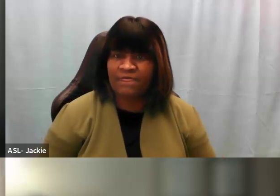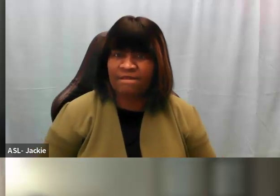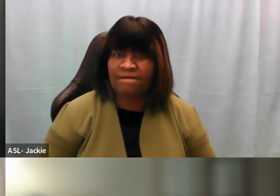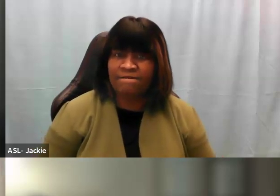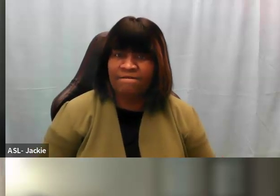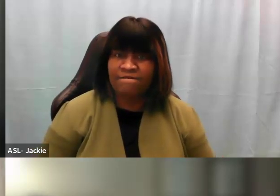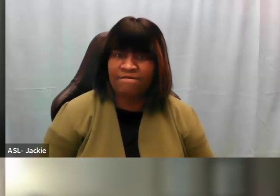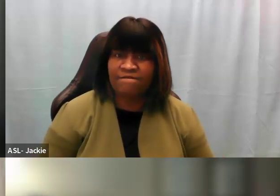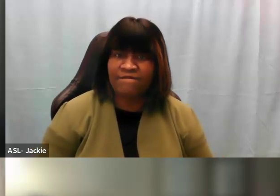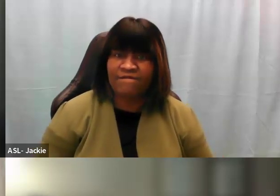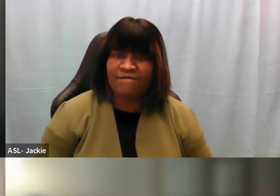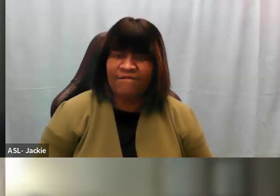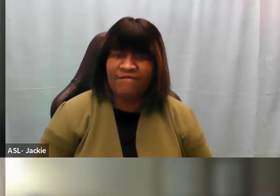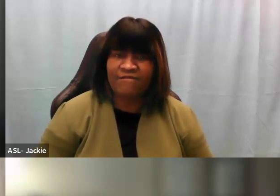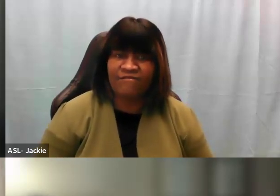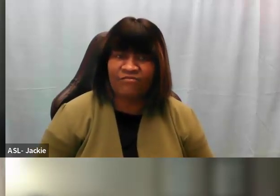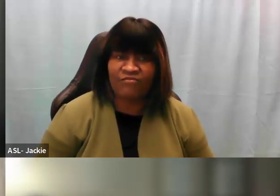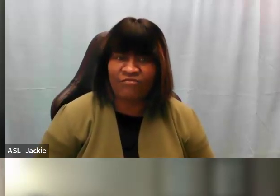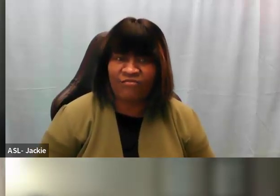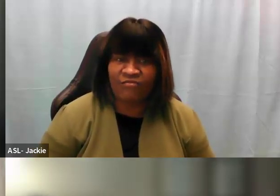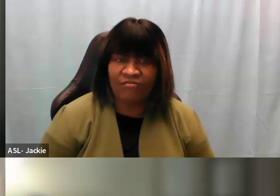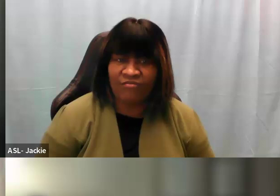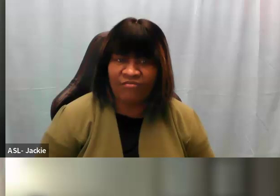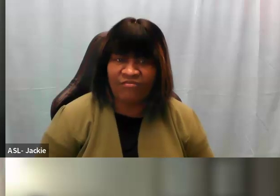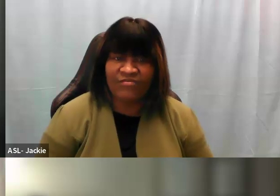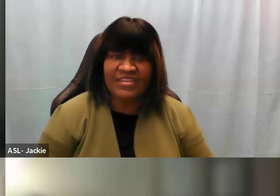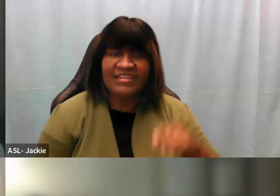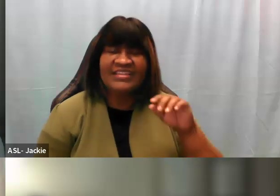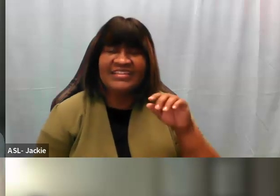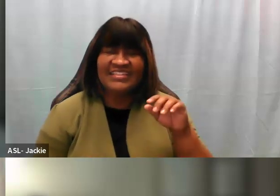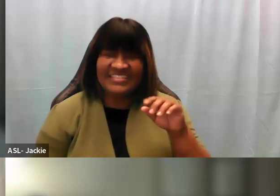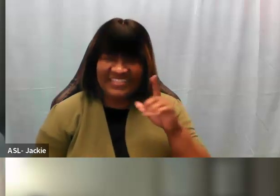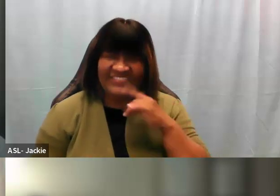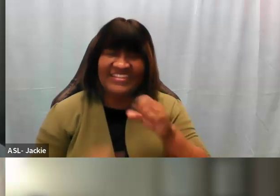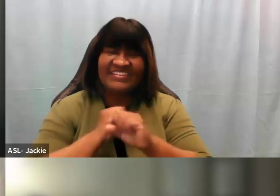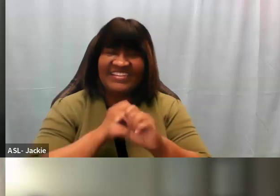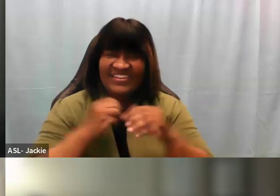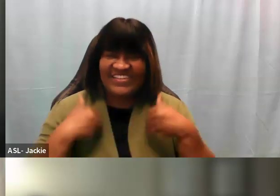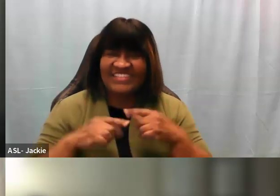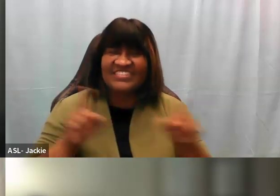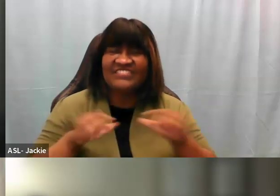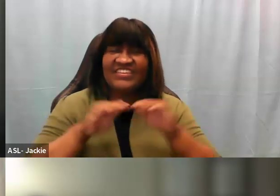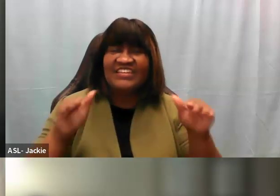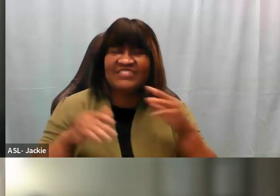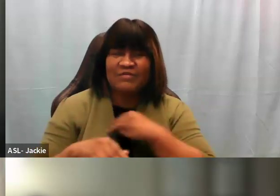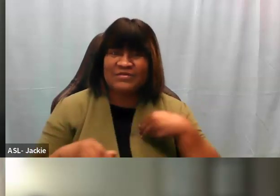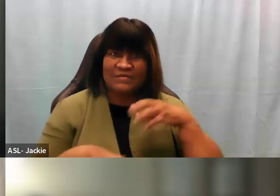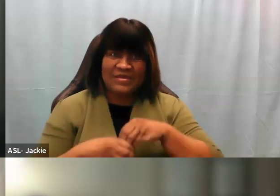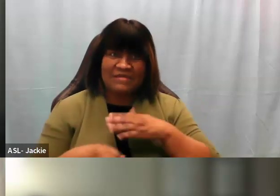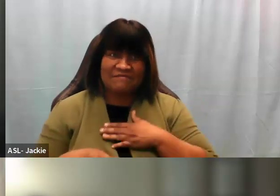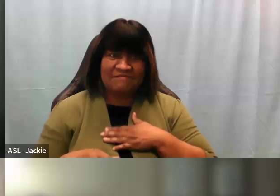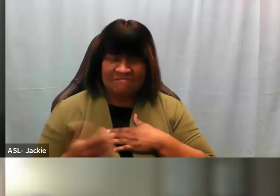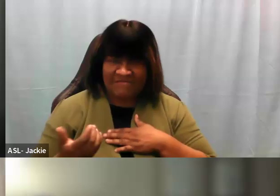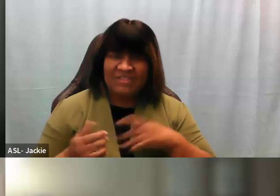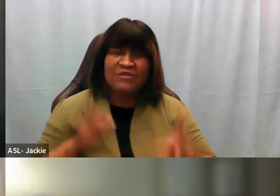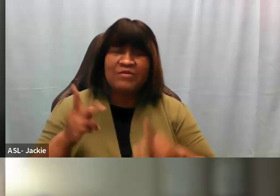Shameless plug for applied self-direction, right? The company I work for, we do have different levels of membership for people